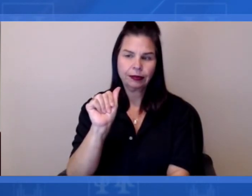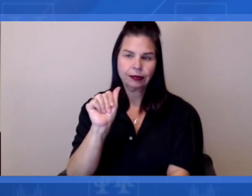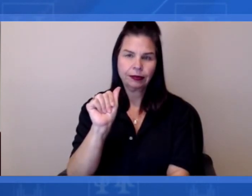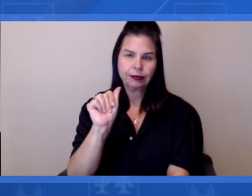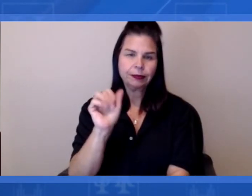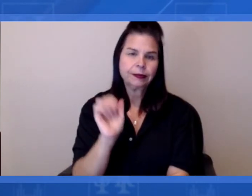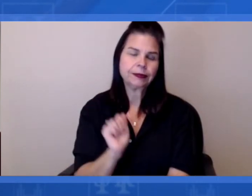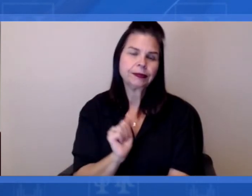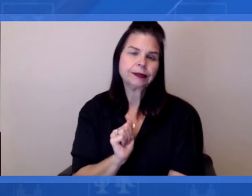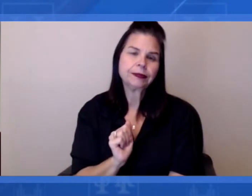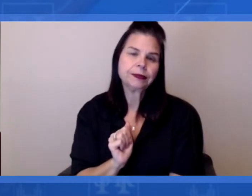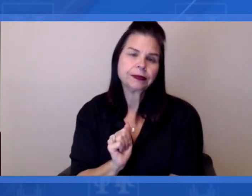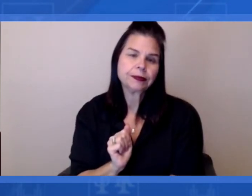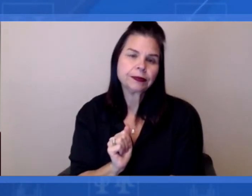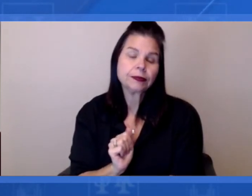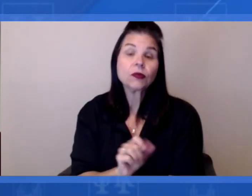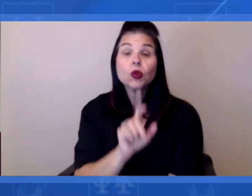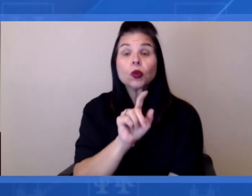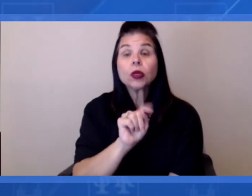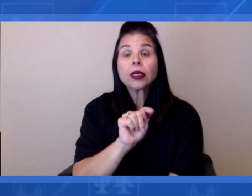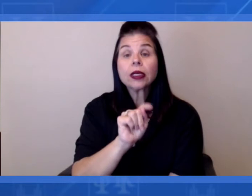About the taxi script program,